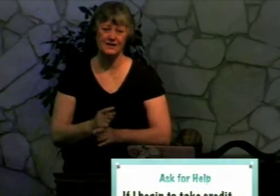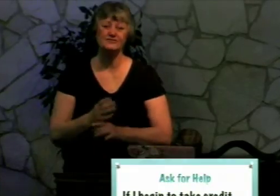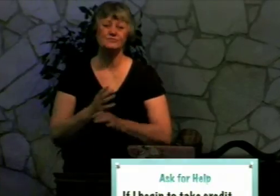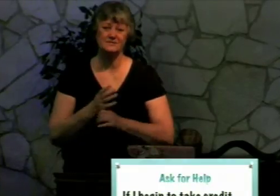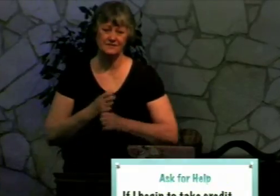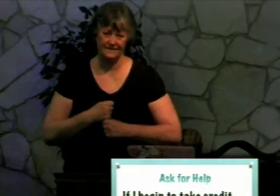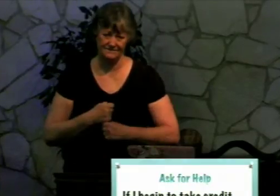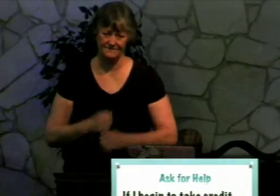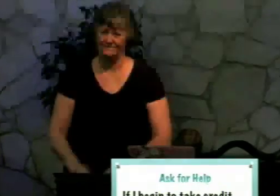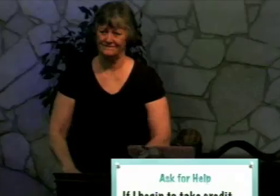Just receive.